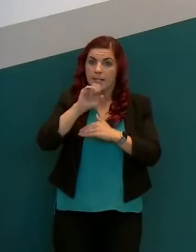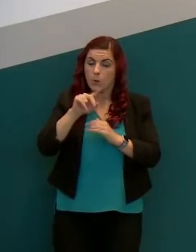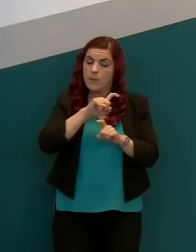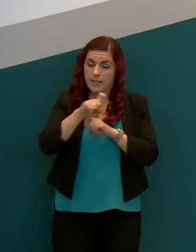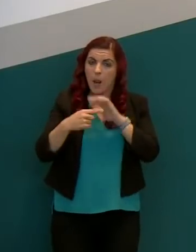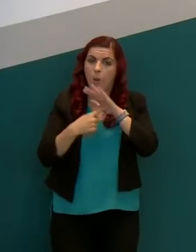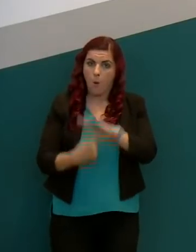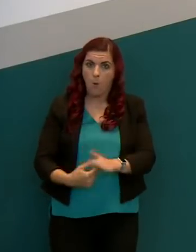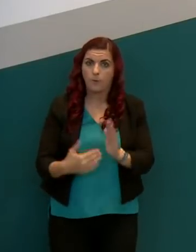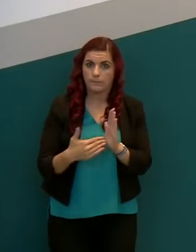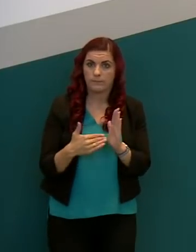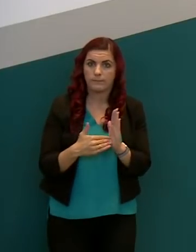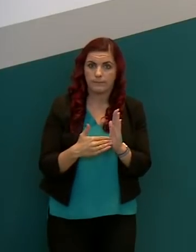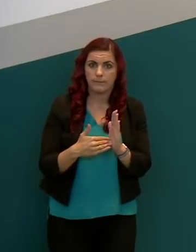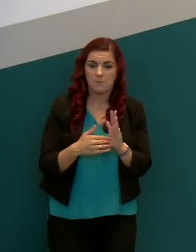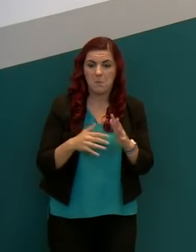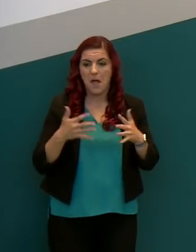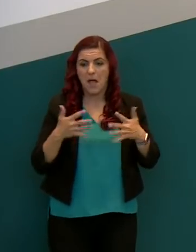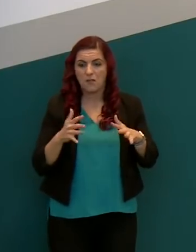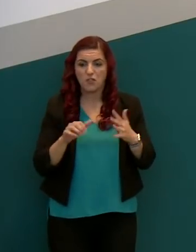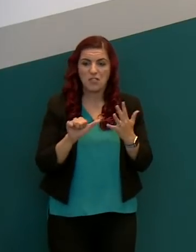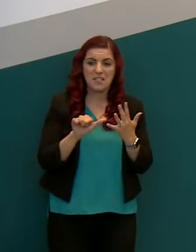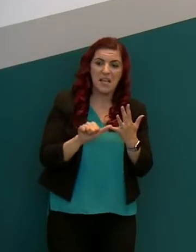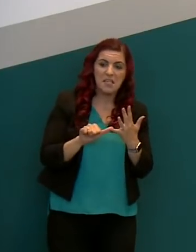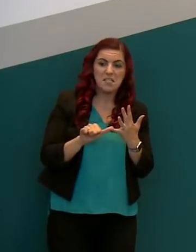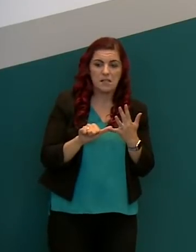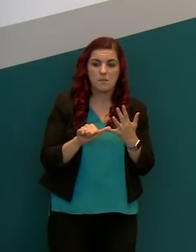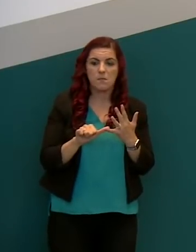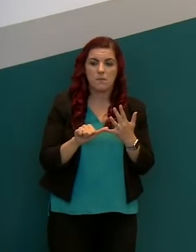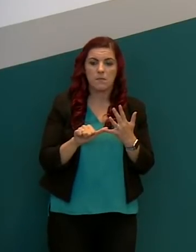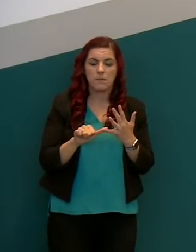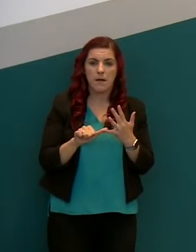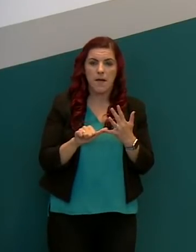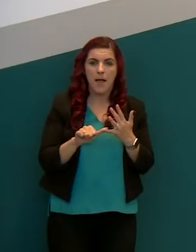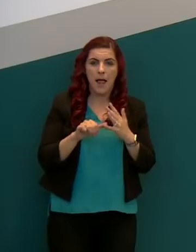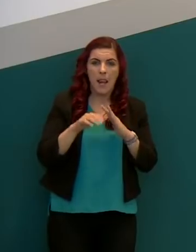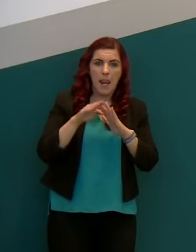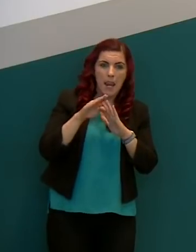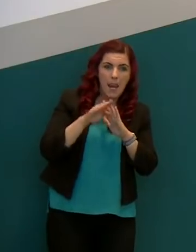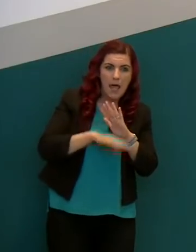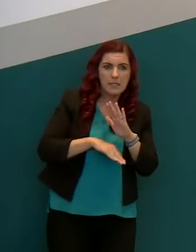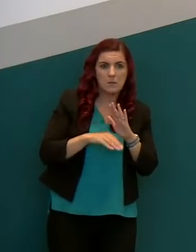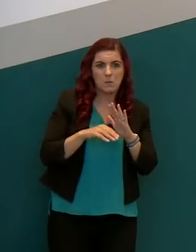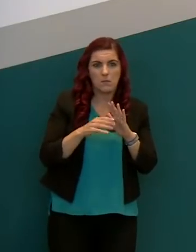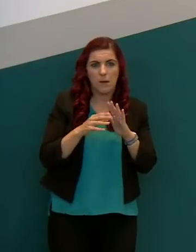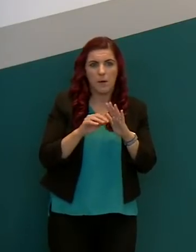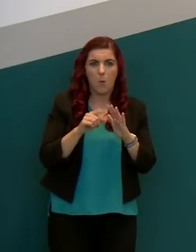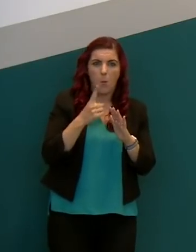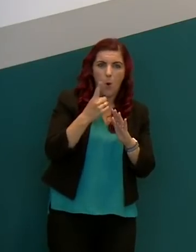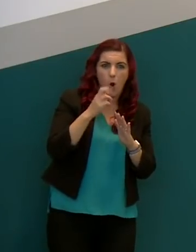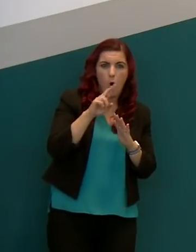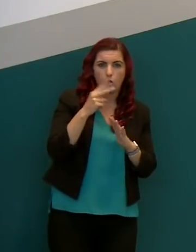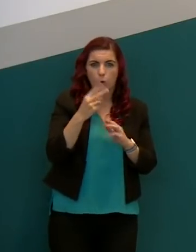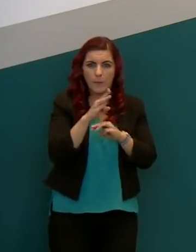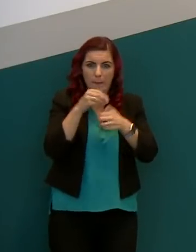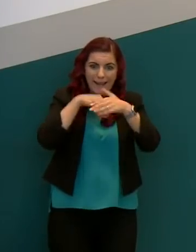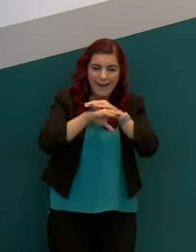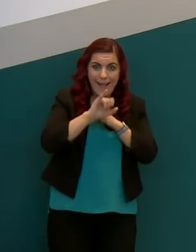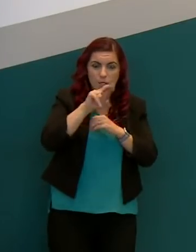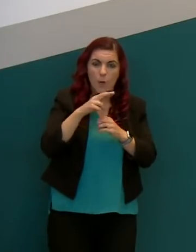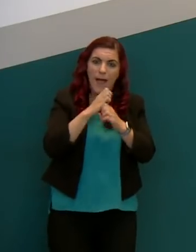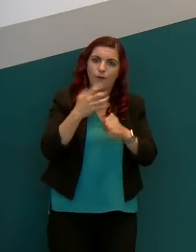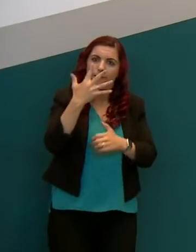low, on average 6, and 1 or 2 admissions every 5